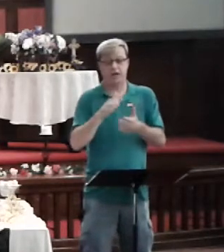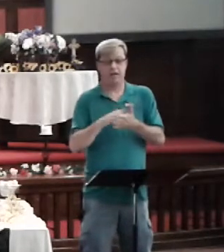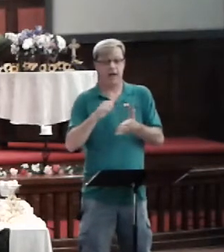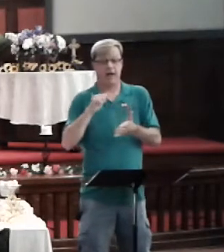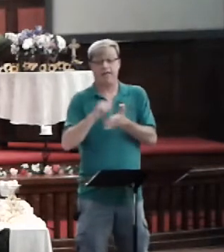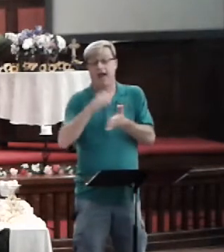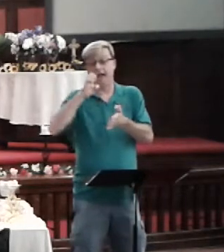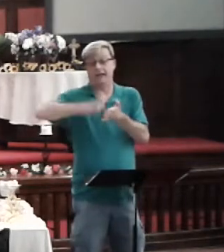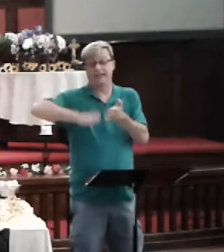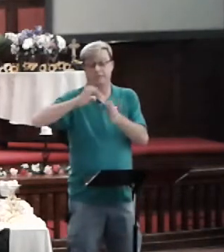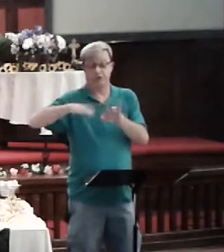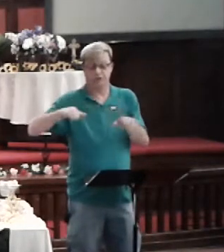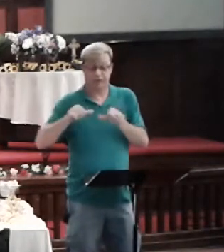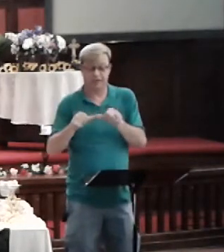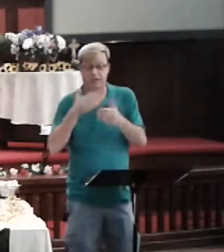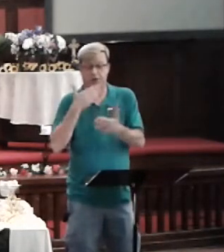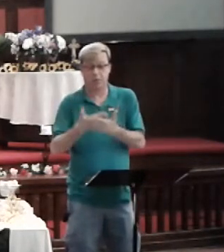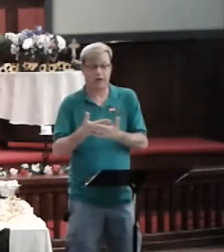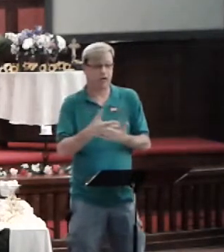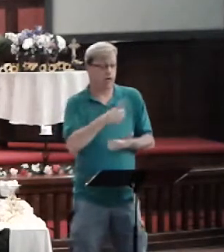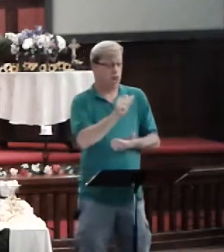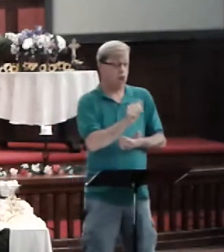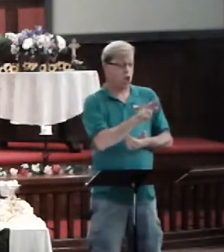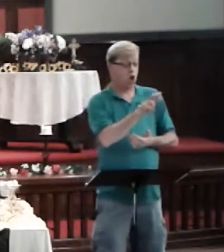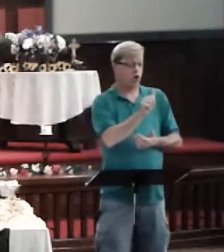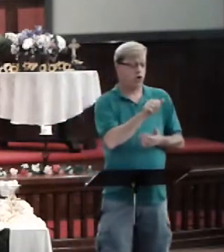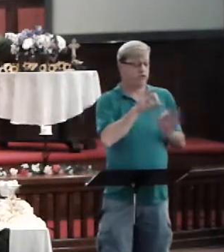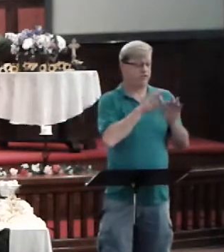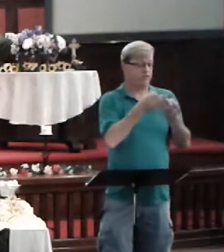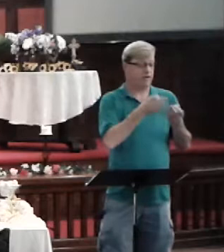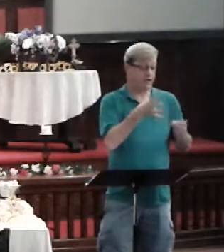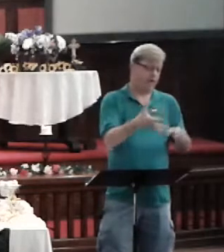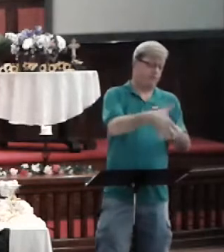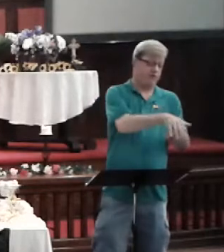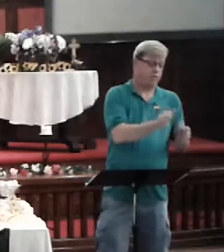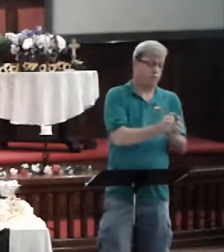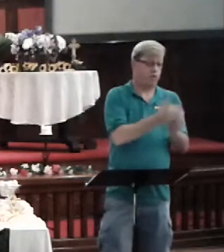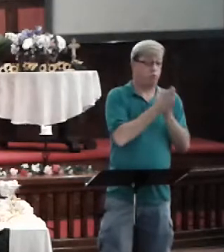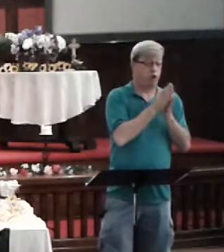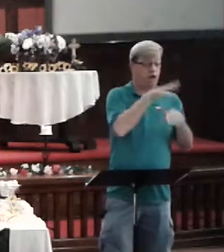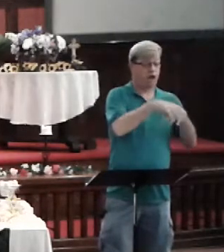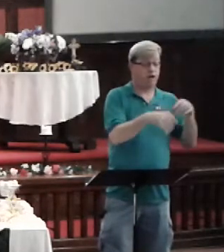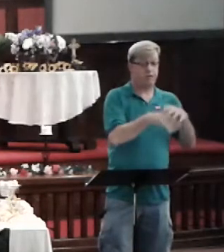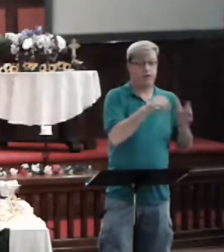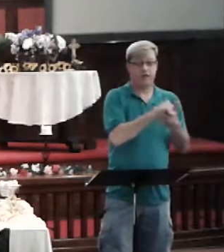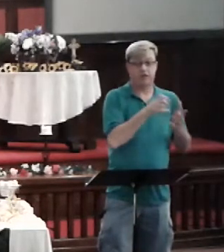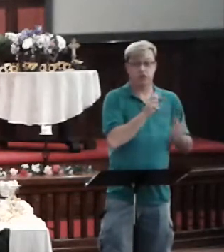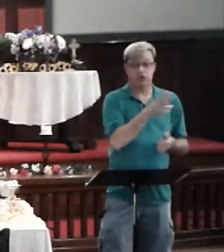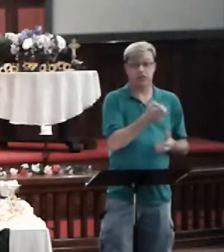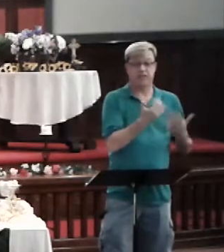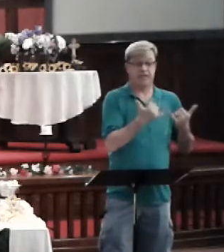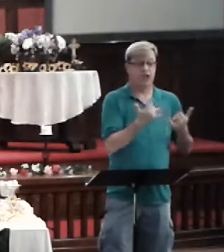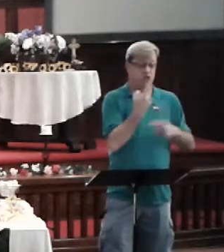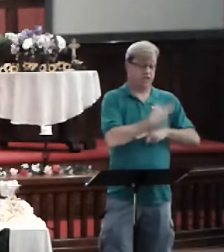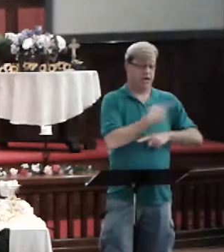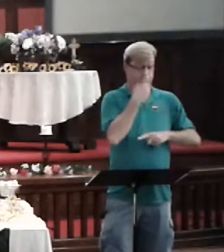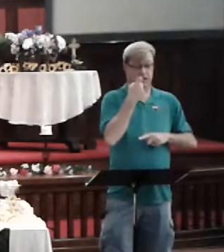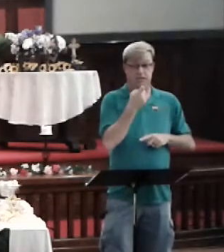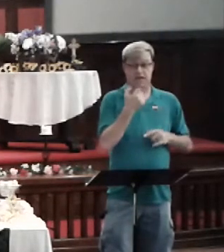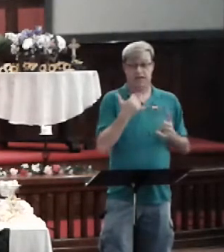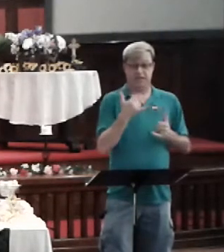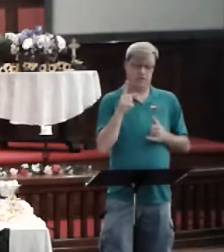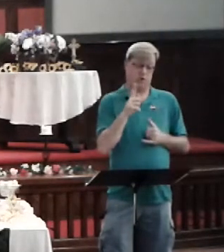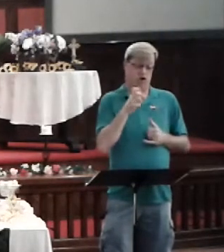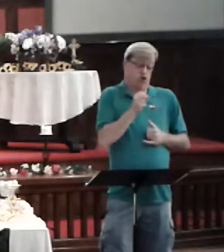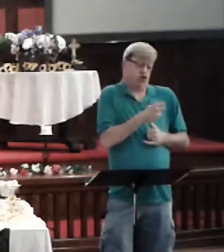continue to be well, and that Laura's family be enveloped in prayer and comfort and that she's here today, God, because she knew this is where